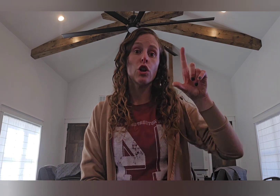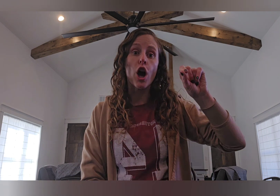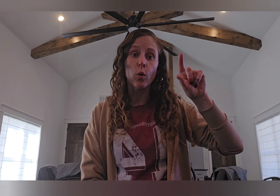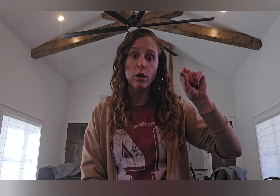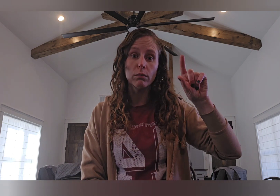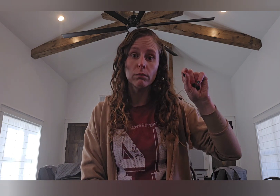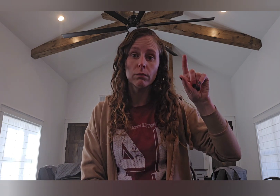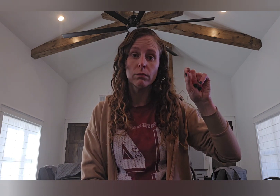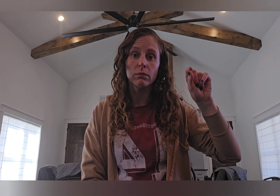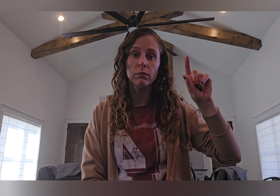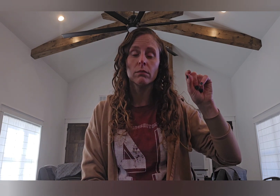no,